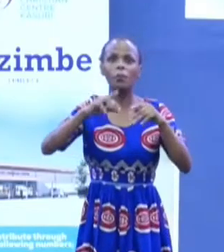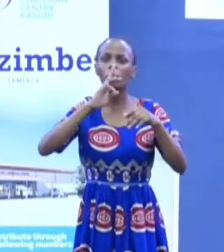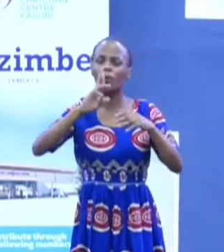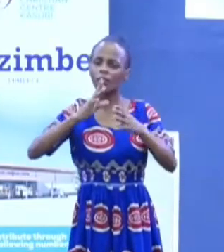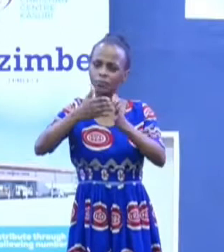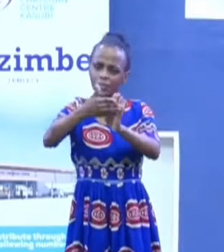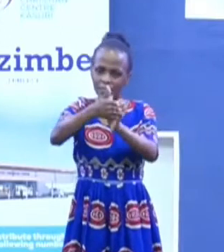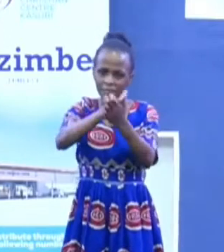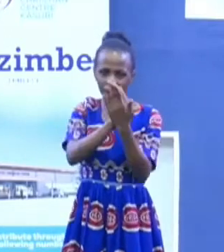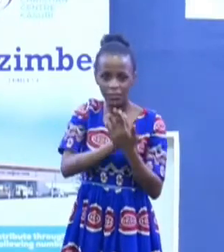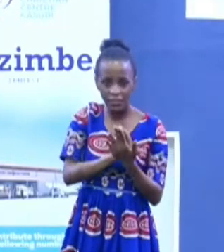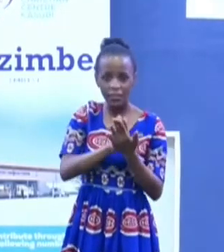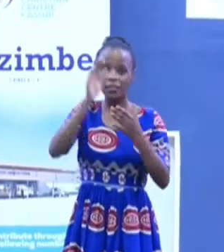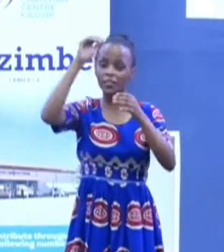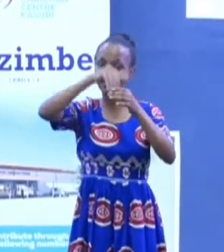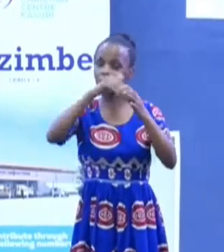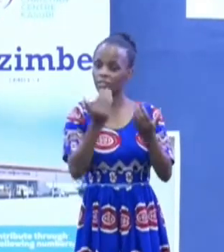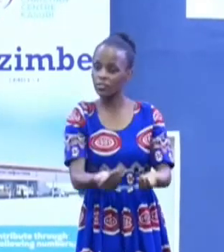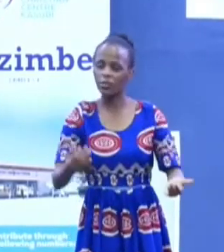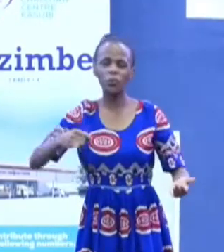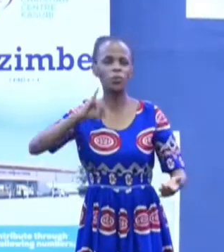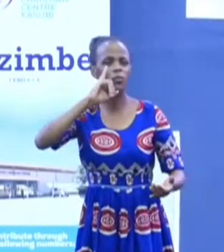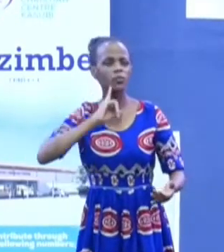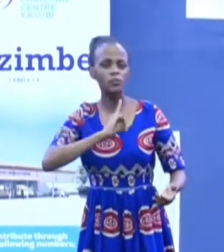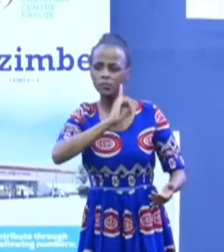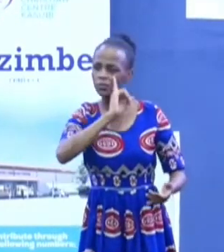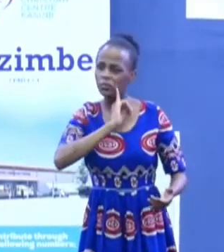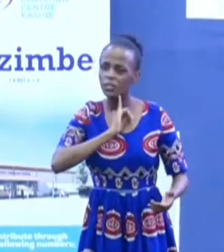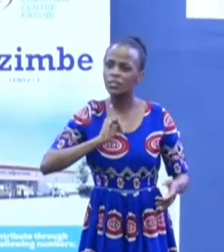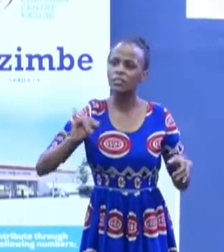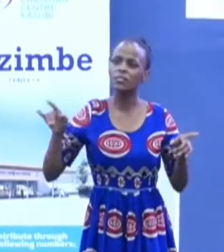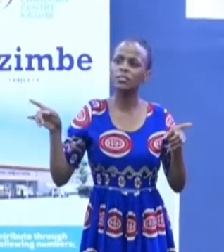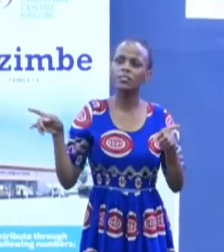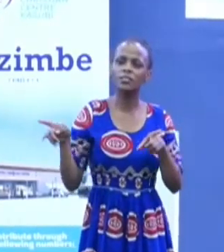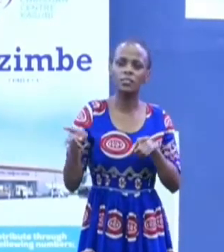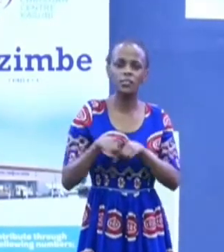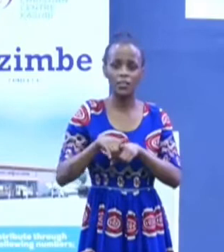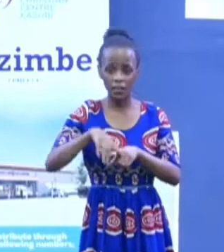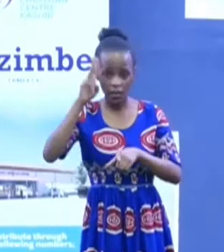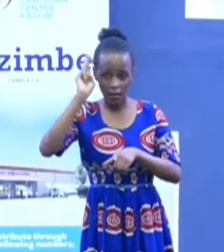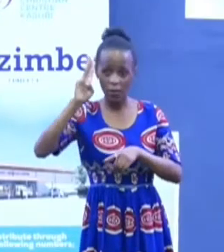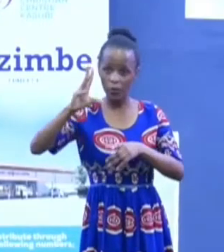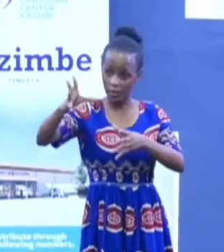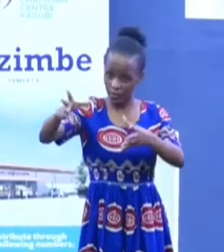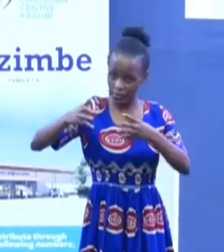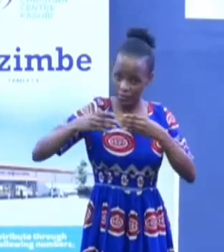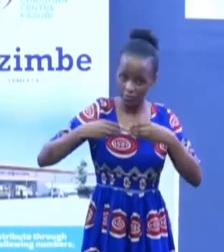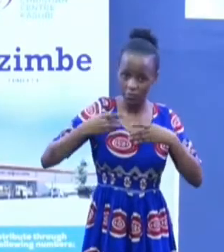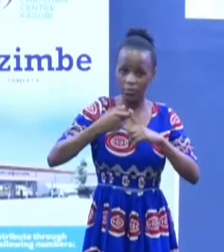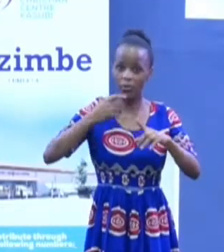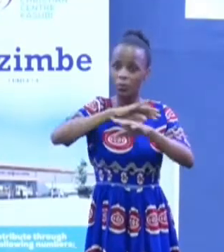jendi mubana ba Isirayiri. Nebetwalira nembe nabetwalira Muchifochi abo